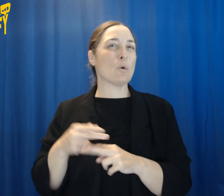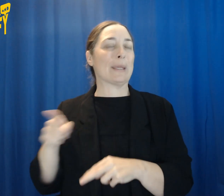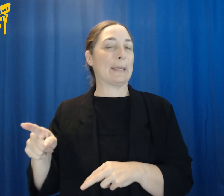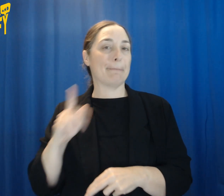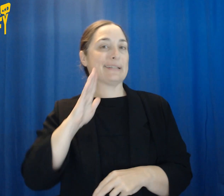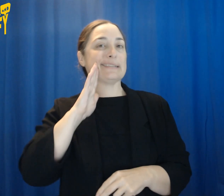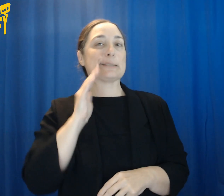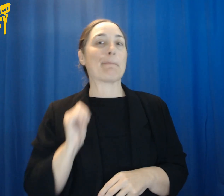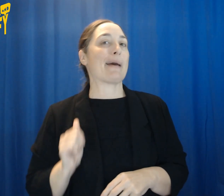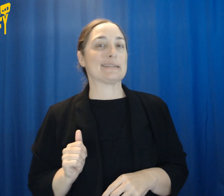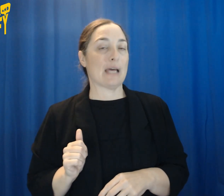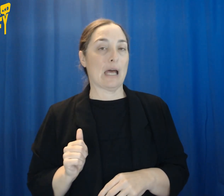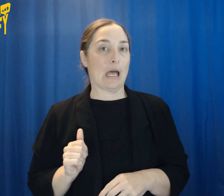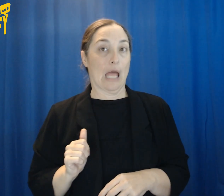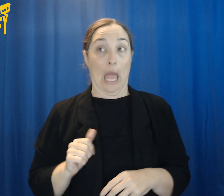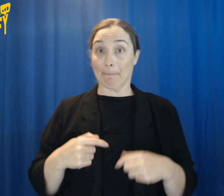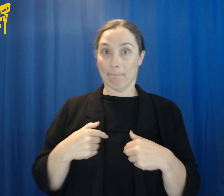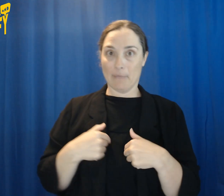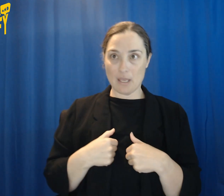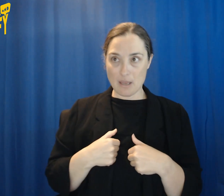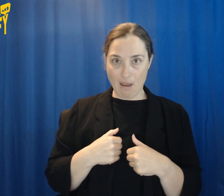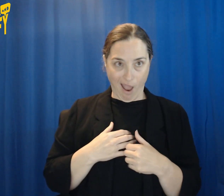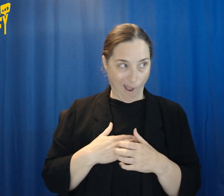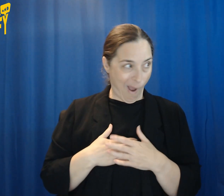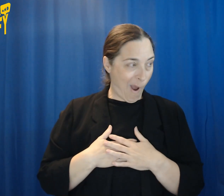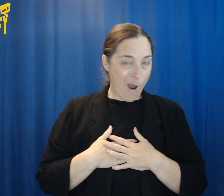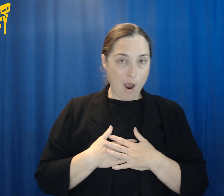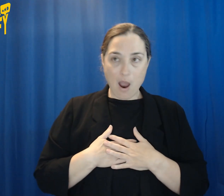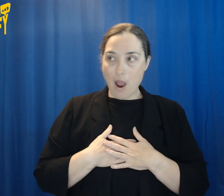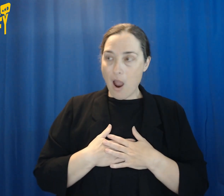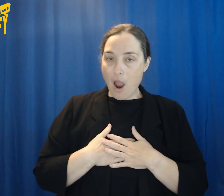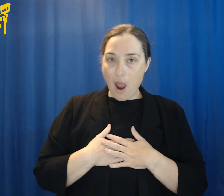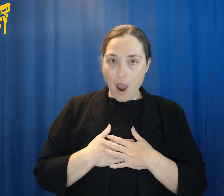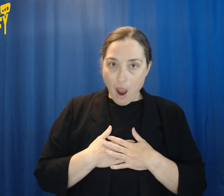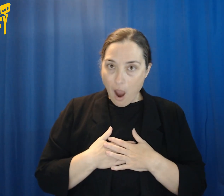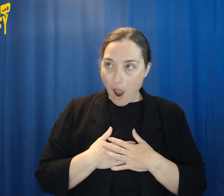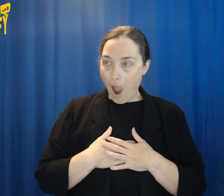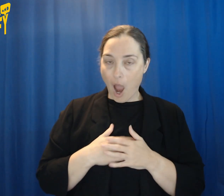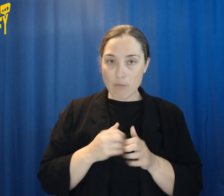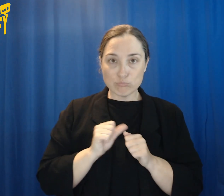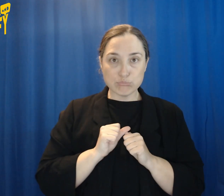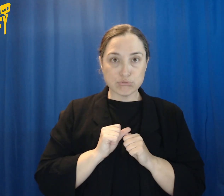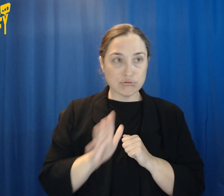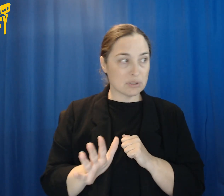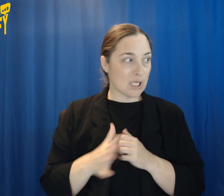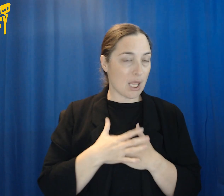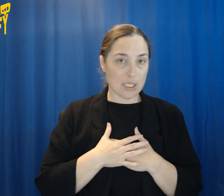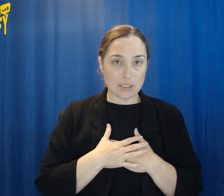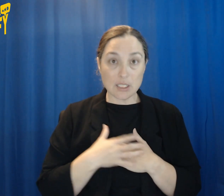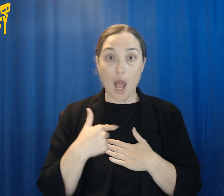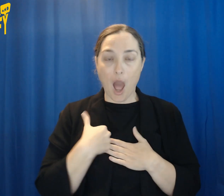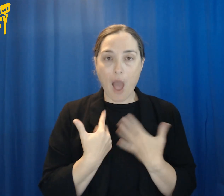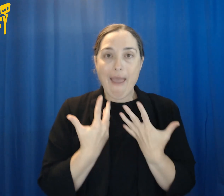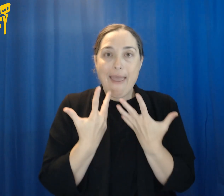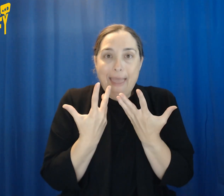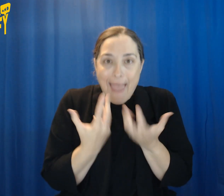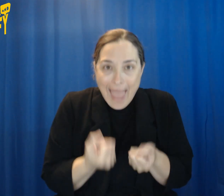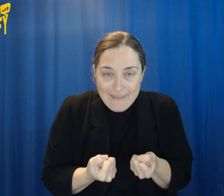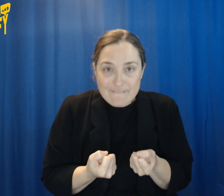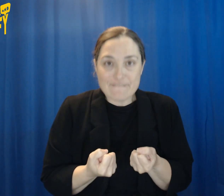I thought this was like an absolute brilliant thing. I'm like, oh my God, I have a few handwritten pages of